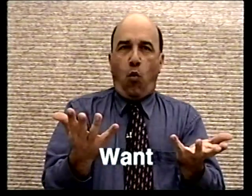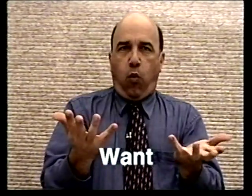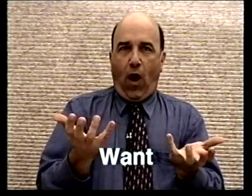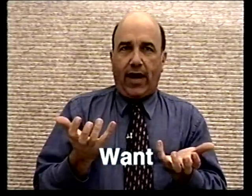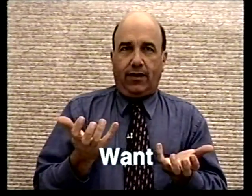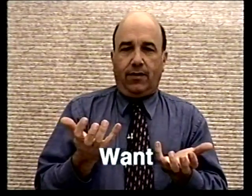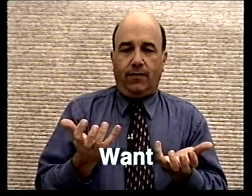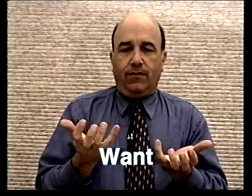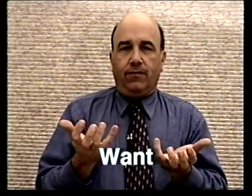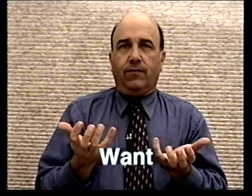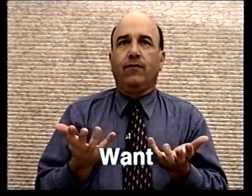Want.